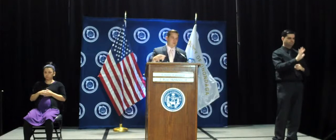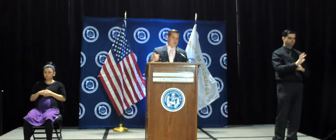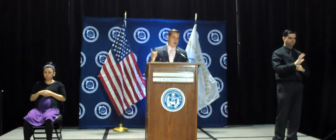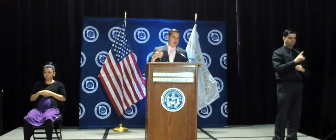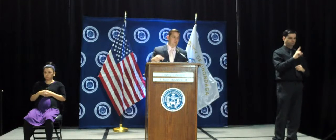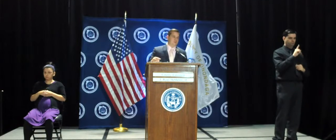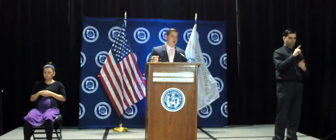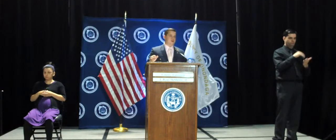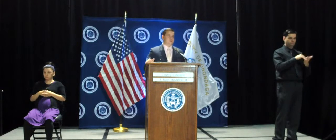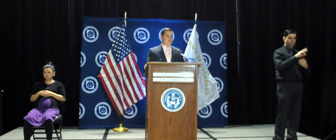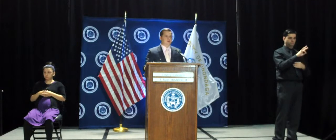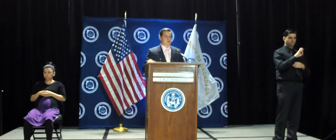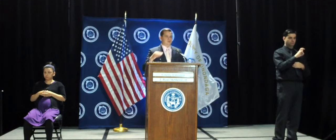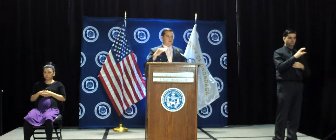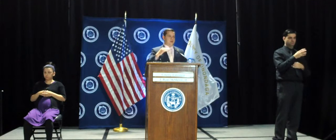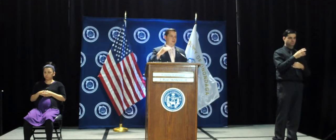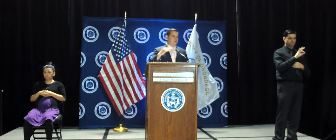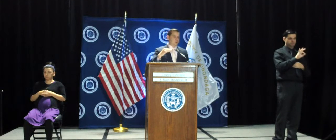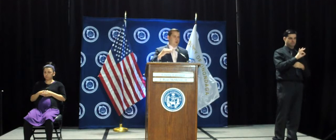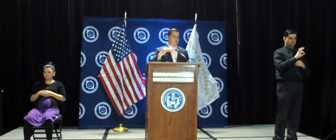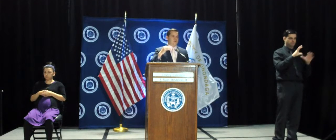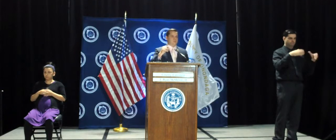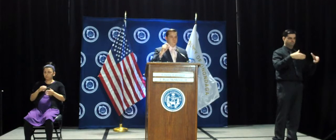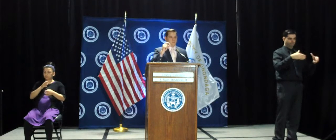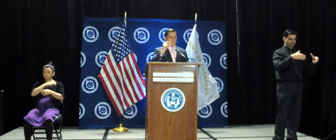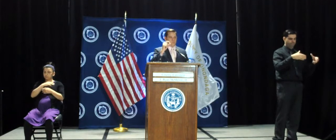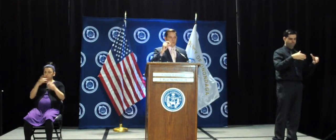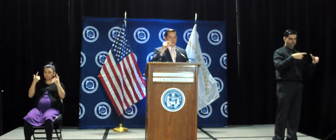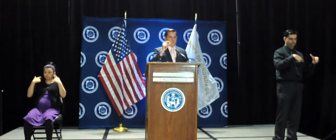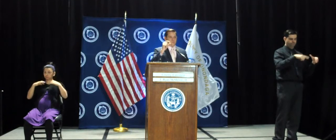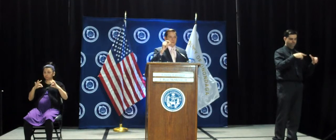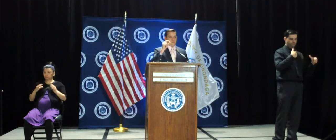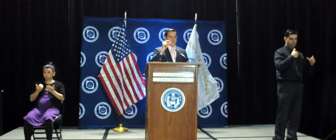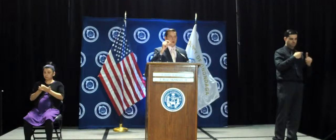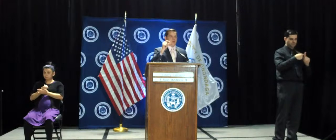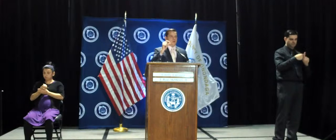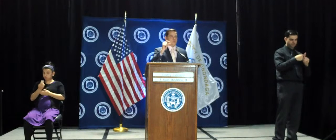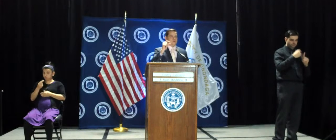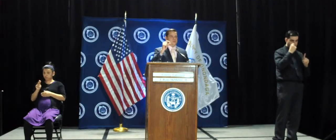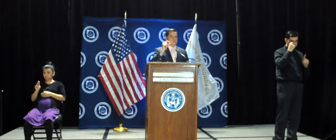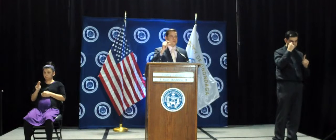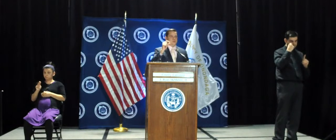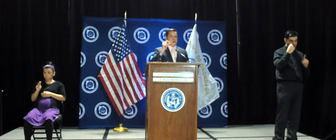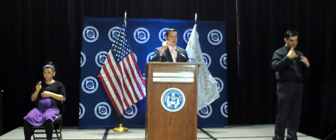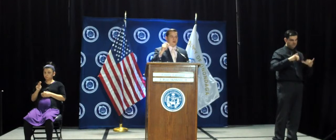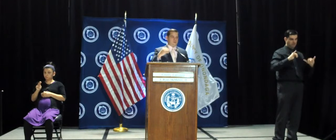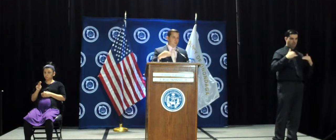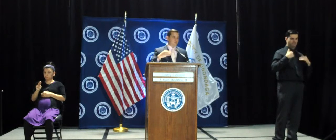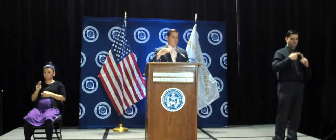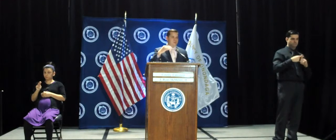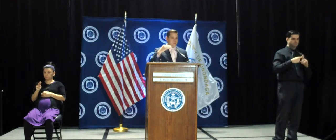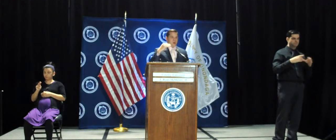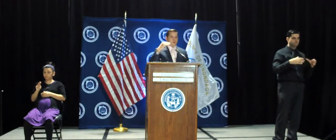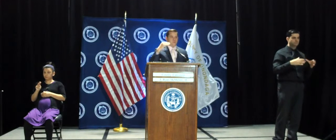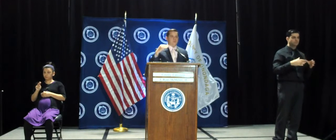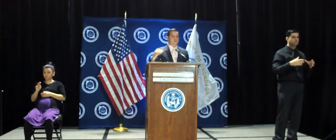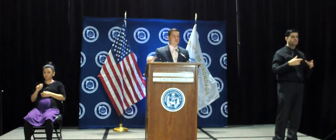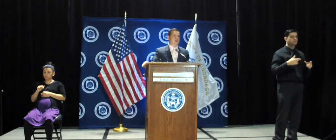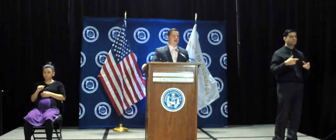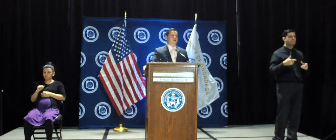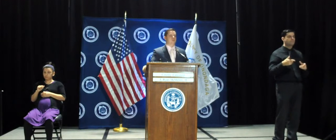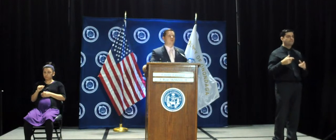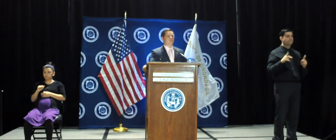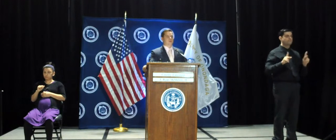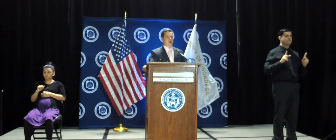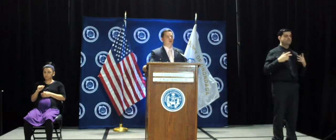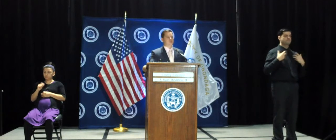the recoveries are happening faster, your 84 number moves up in small increments. It's moved up in small increments each